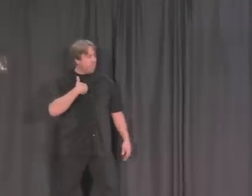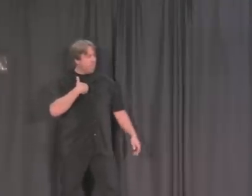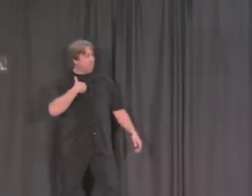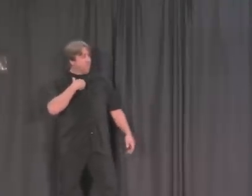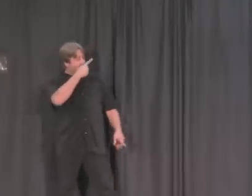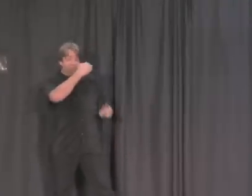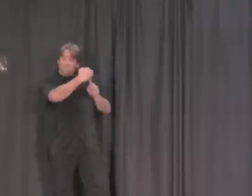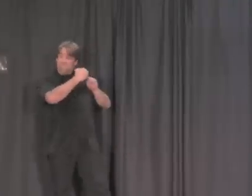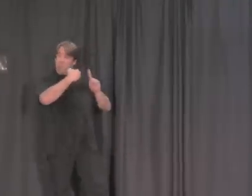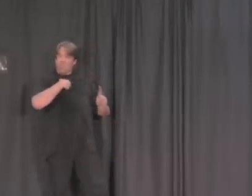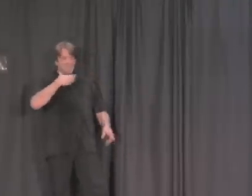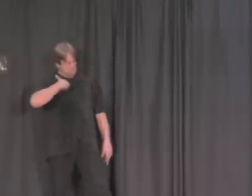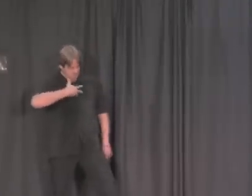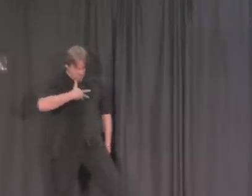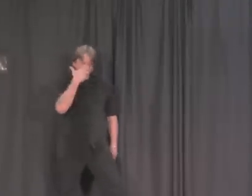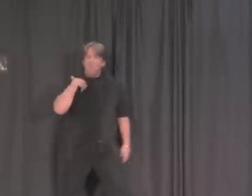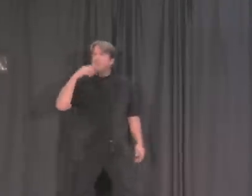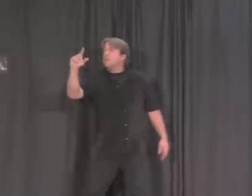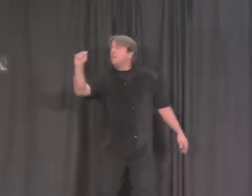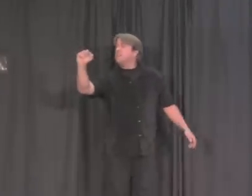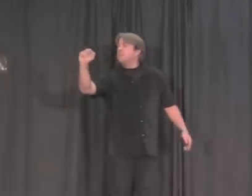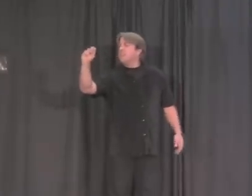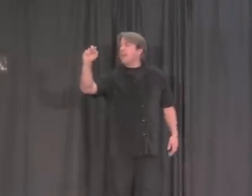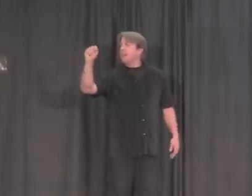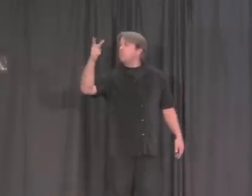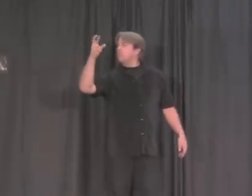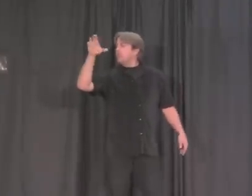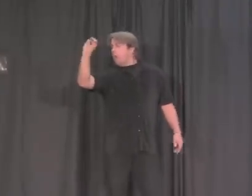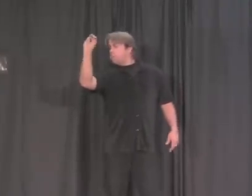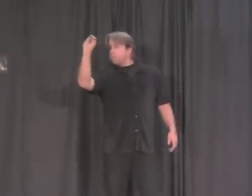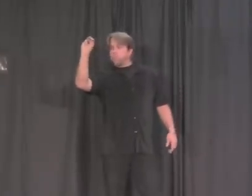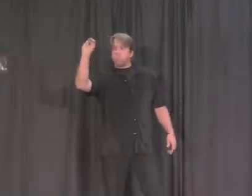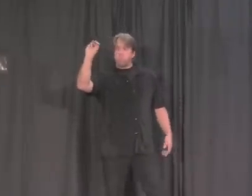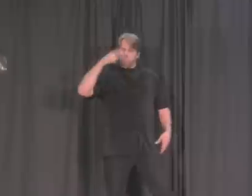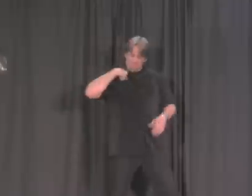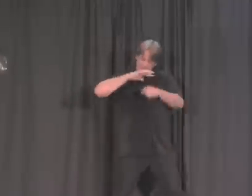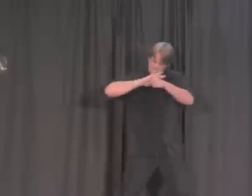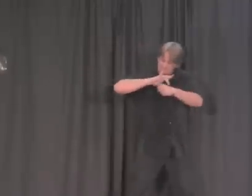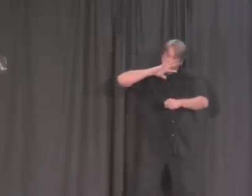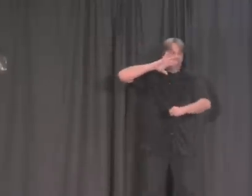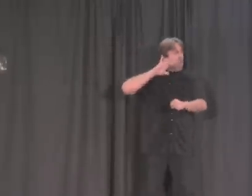I was so upset. I decided to throw a tantrum.